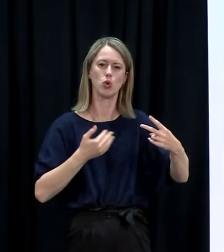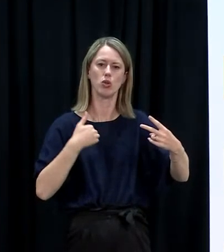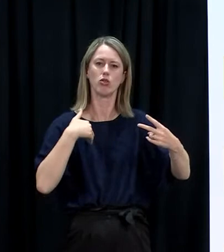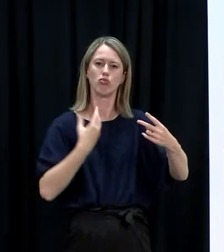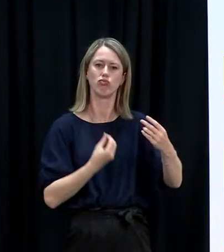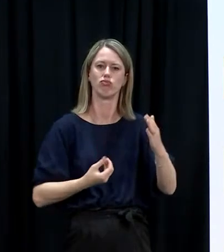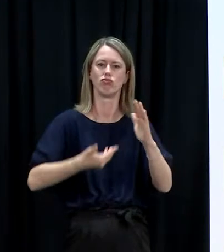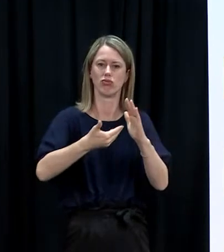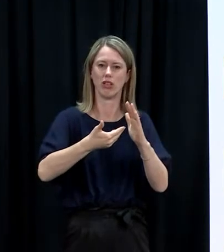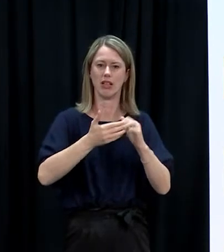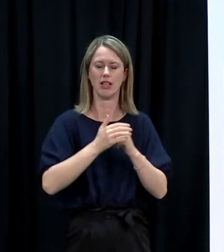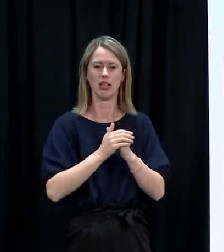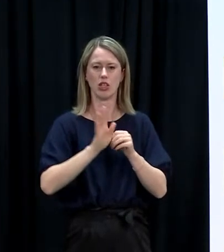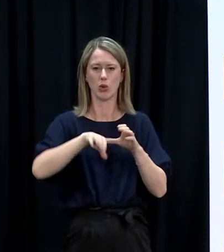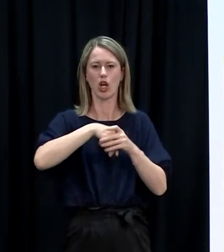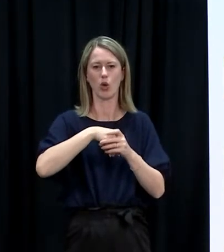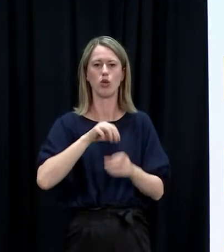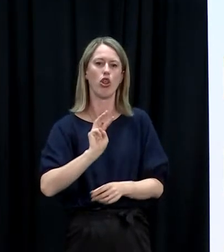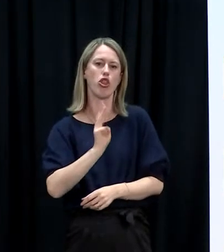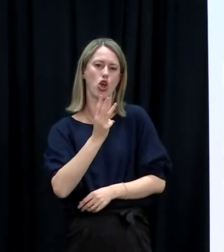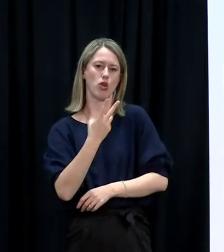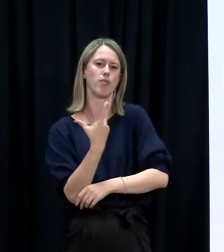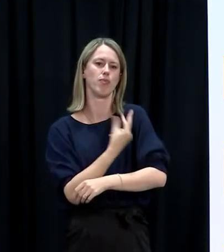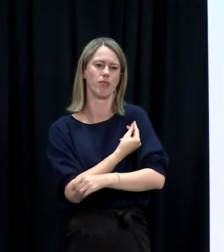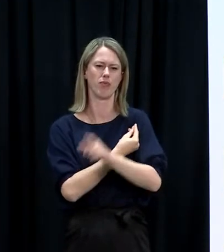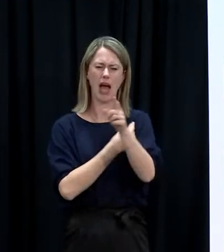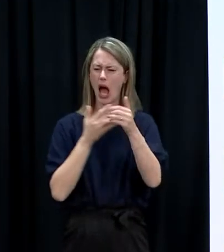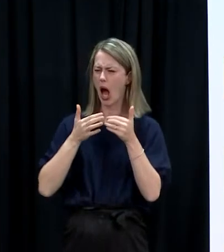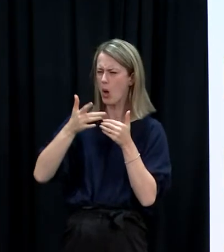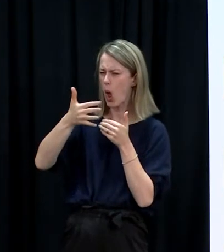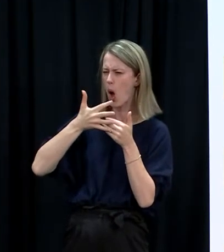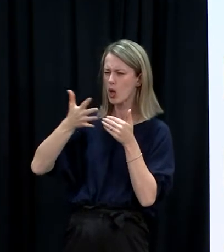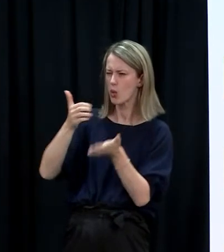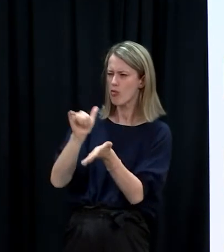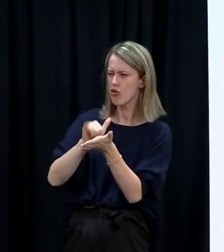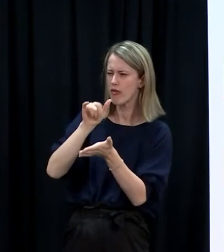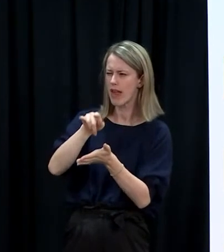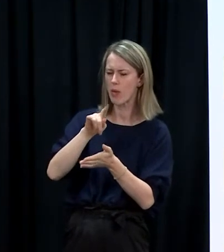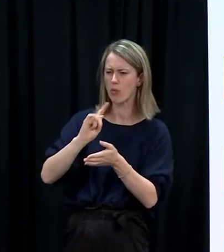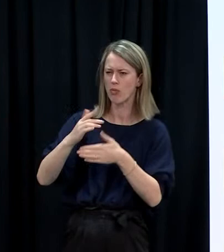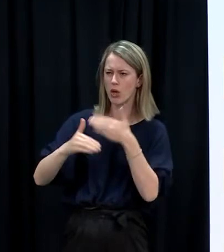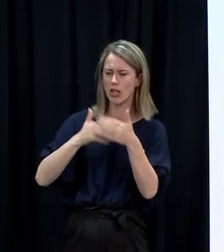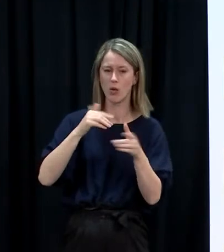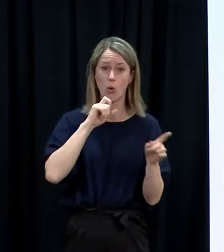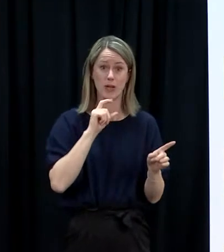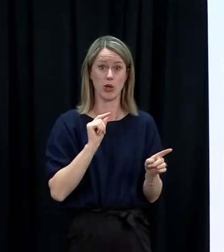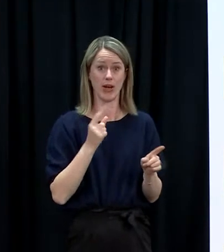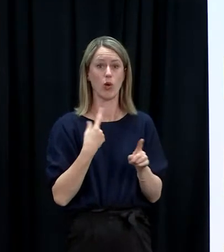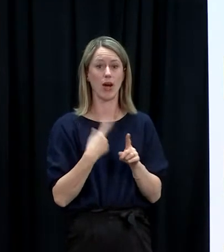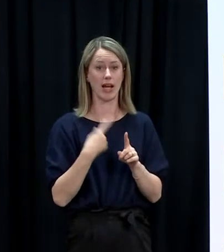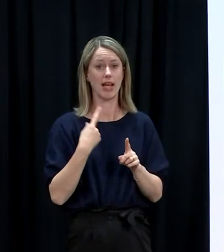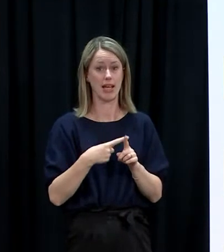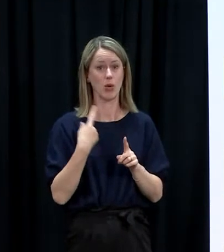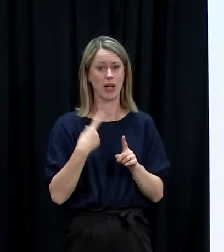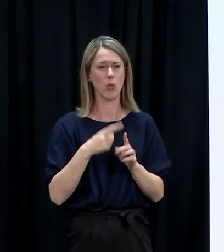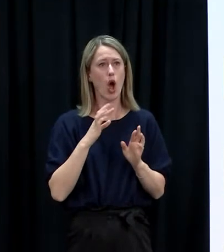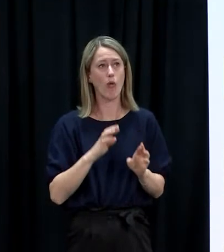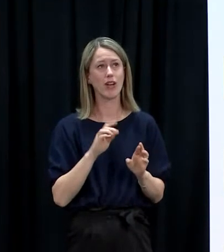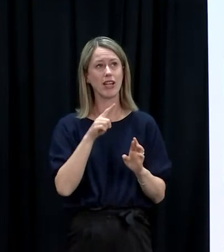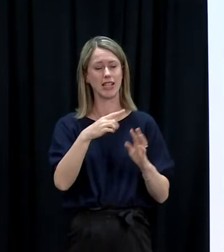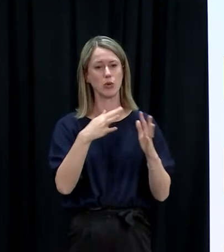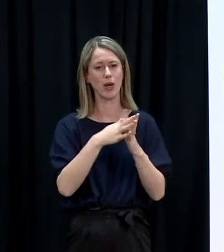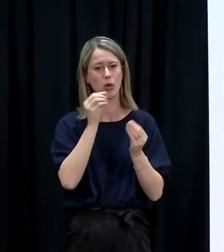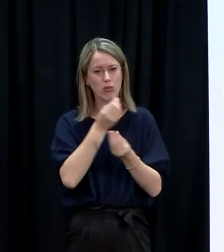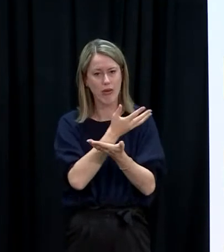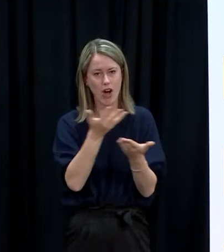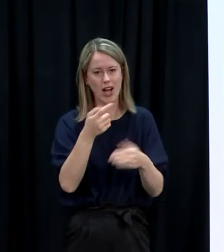to include a third or booster shot. Take to approve? We'll be doing it as quickly as possible, and we hope next week to lay